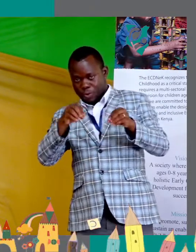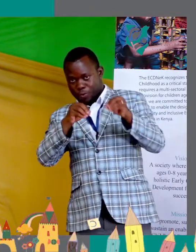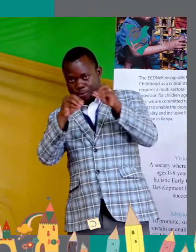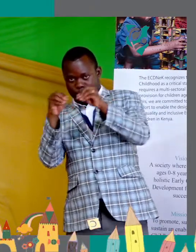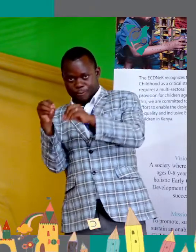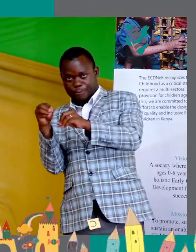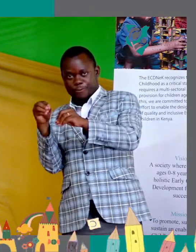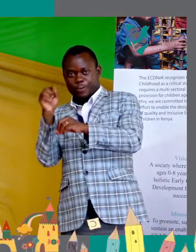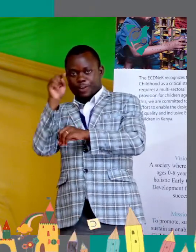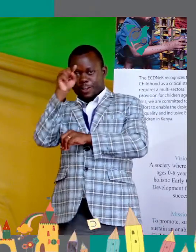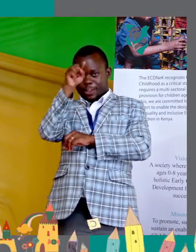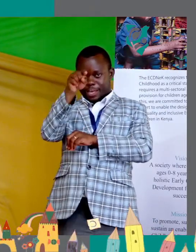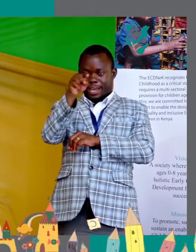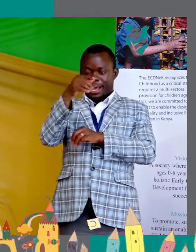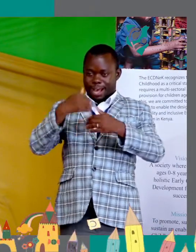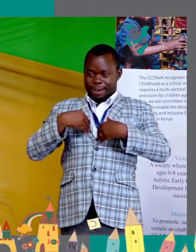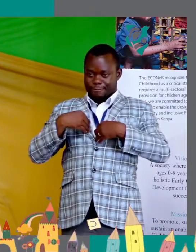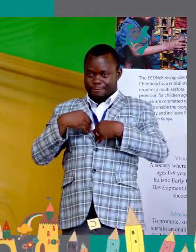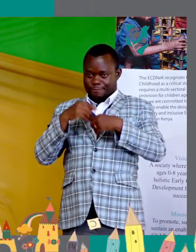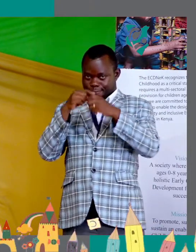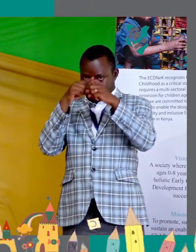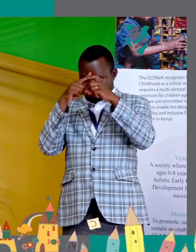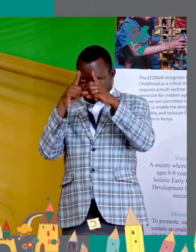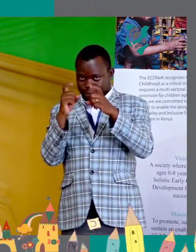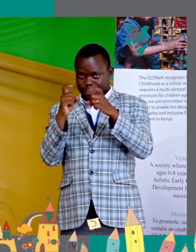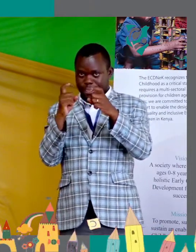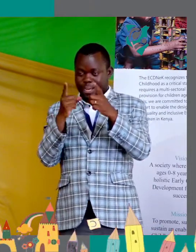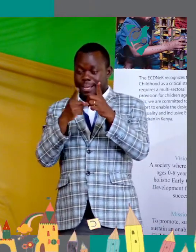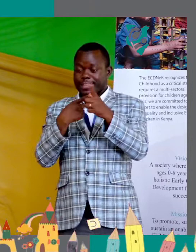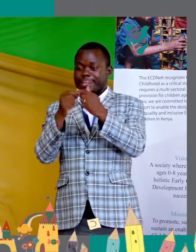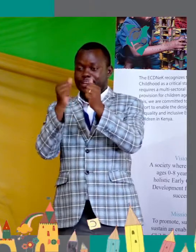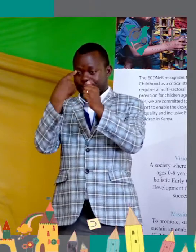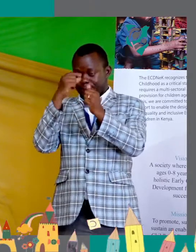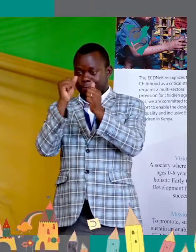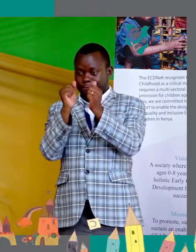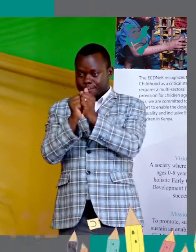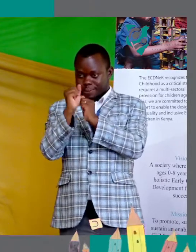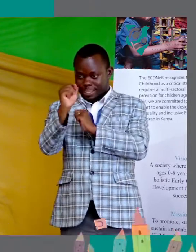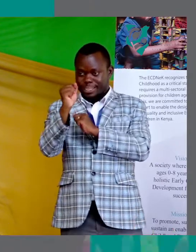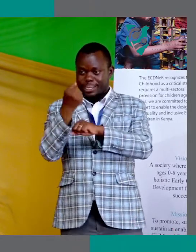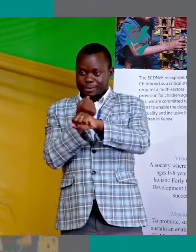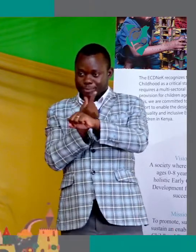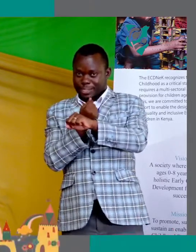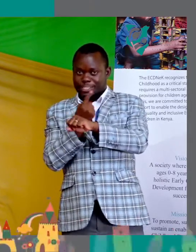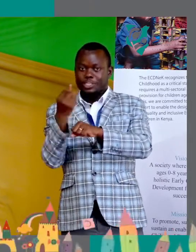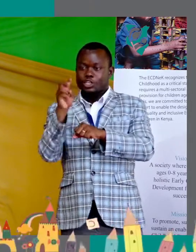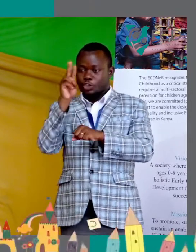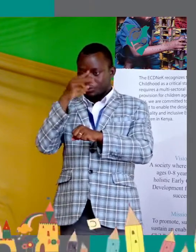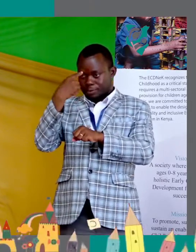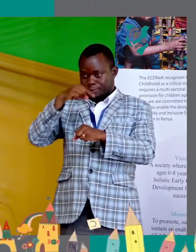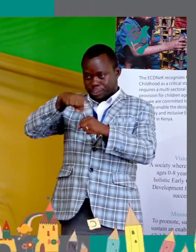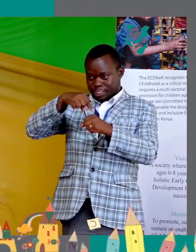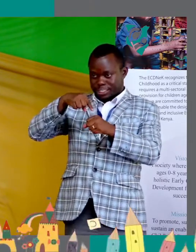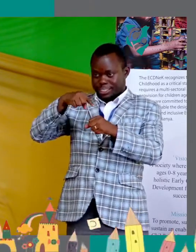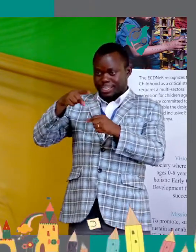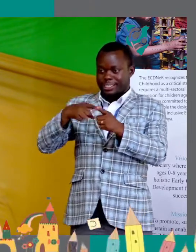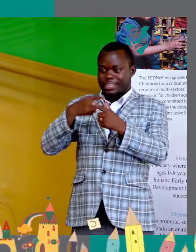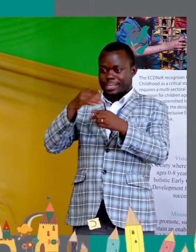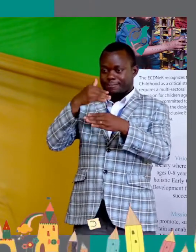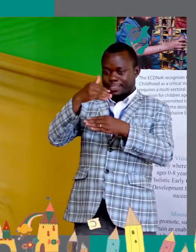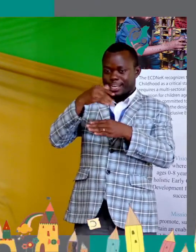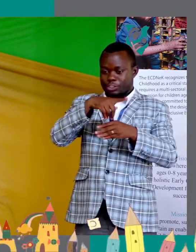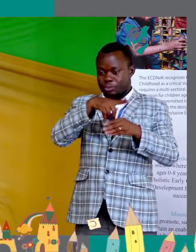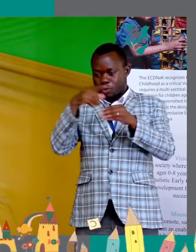will be spent taking this photo, the 15 minutes thereafter taking tea out there, and then we walk to our breakout